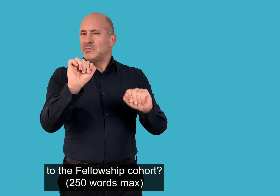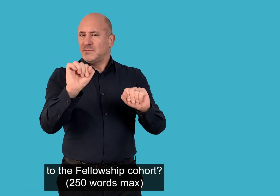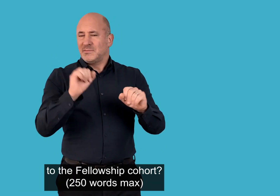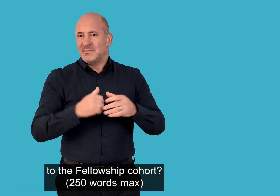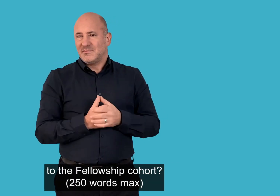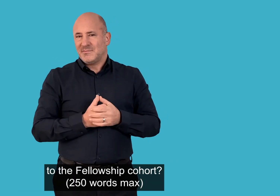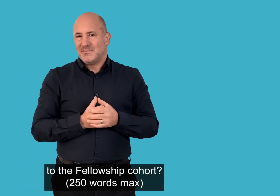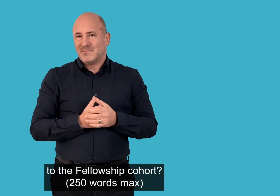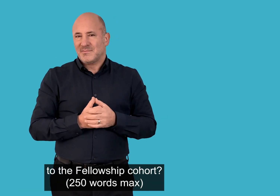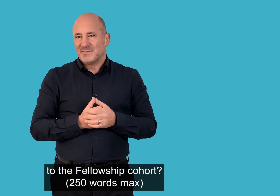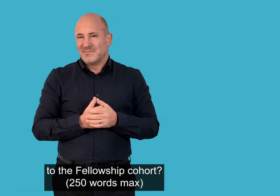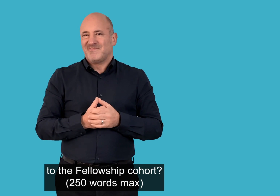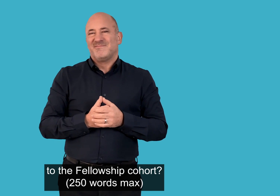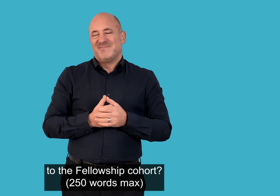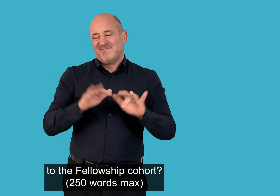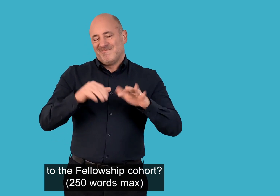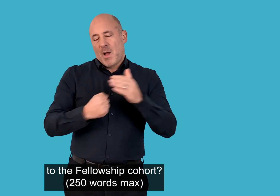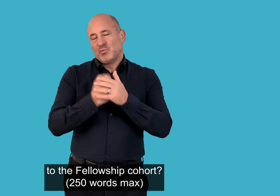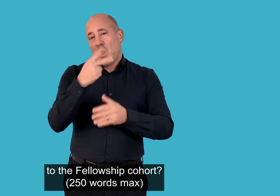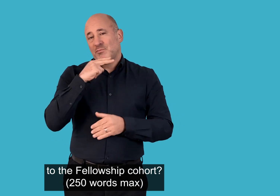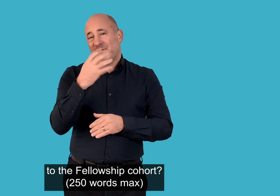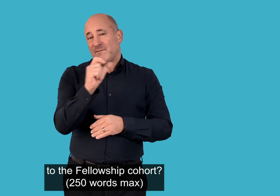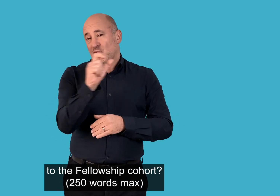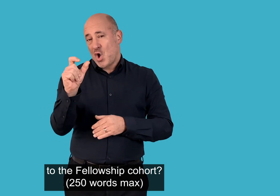to the fellowship cohort? 250 words max.